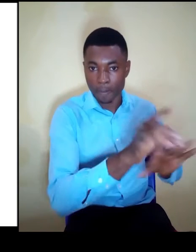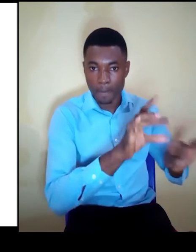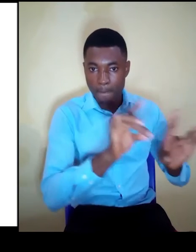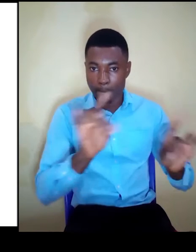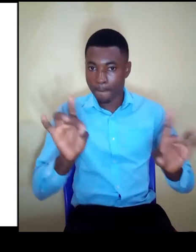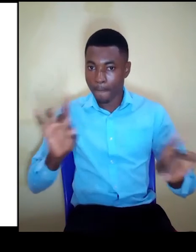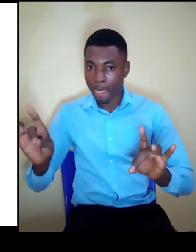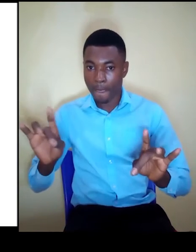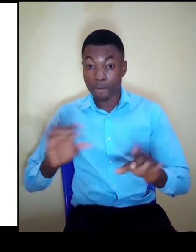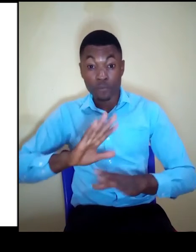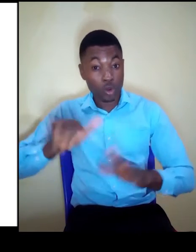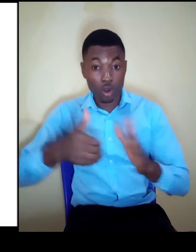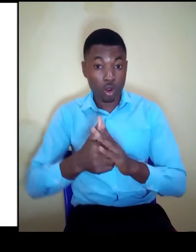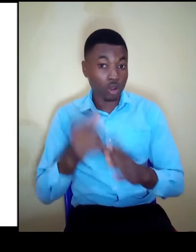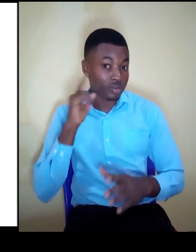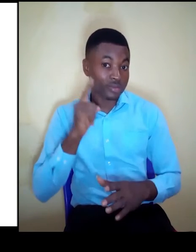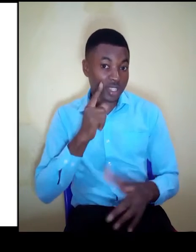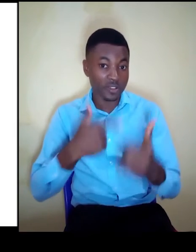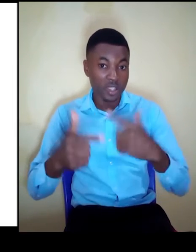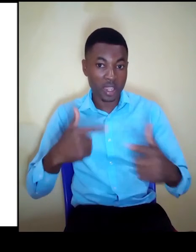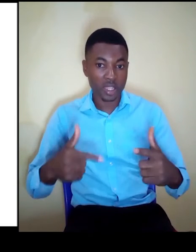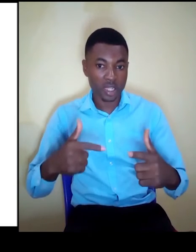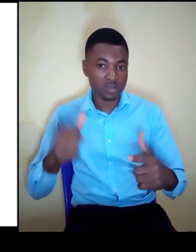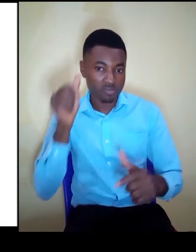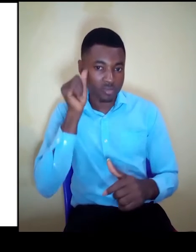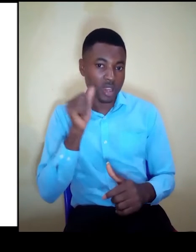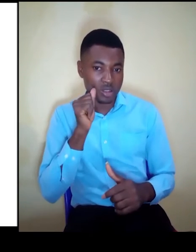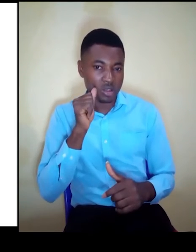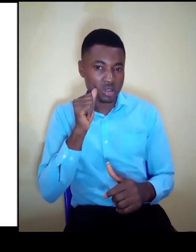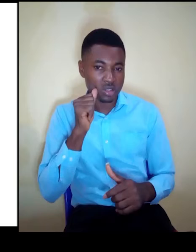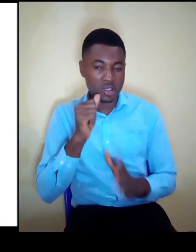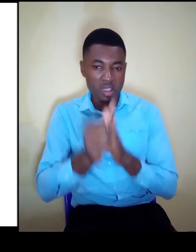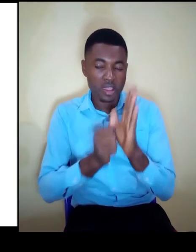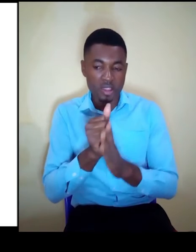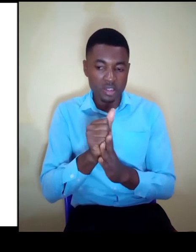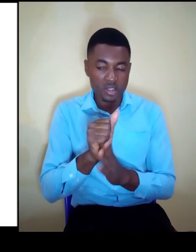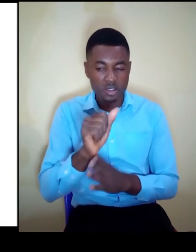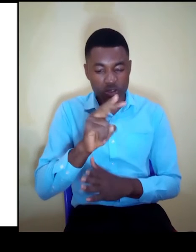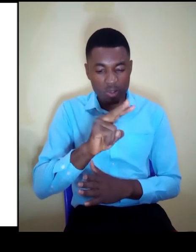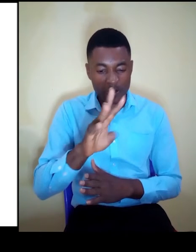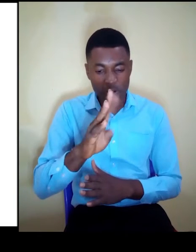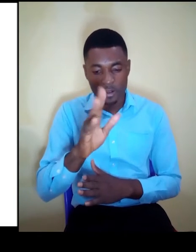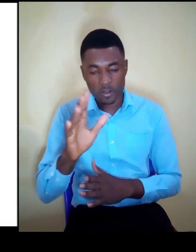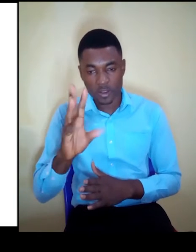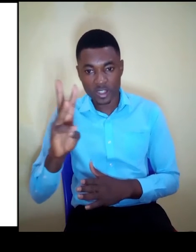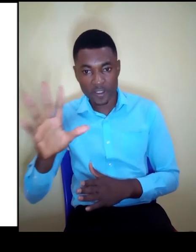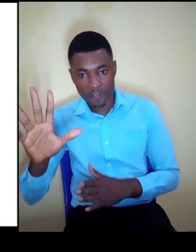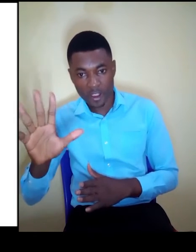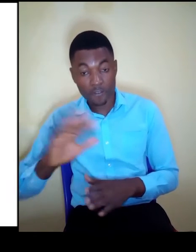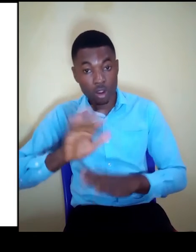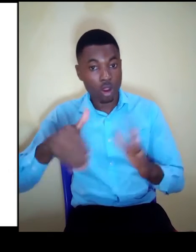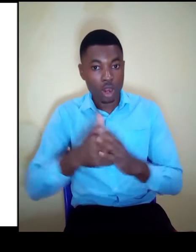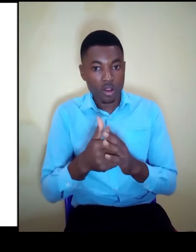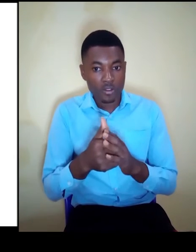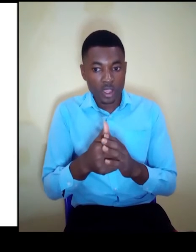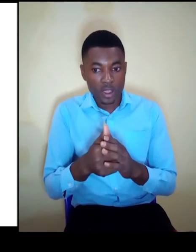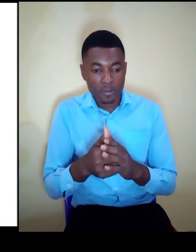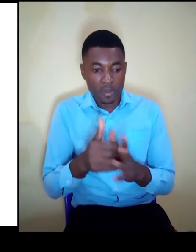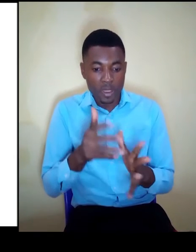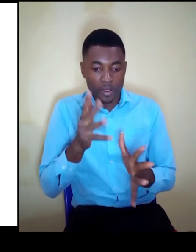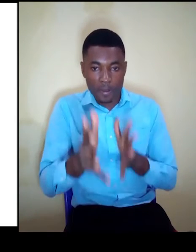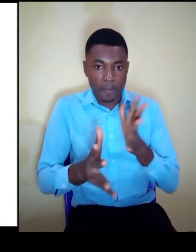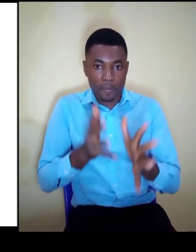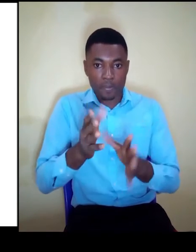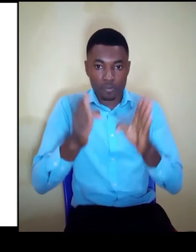deaf signers were deaf adults between the ages of 24 and 65, and all gesturers had no sign language knowledge and